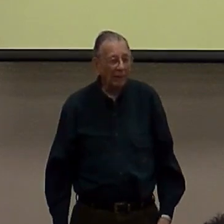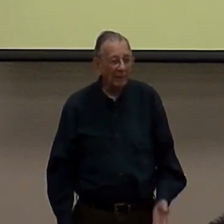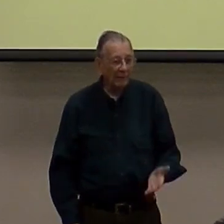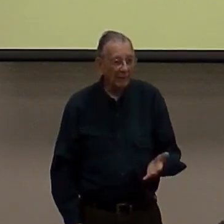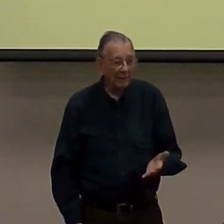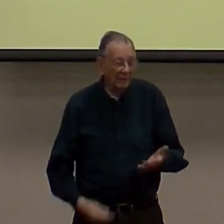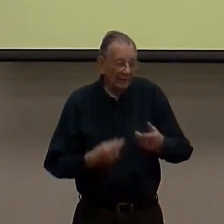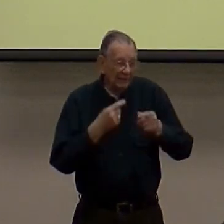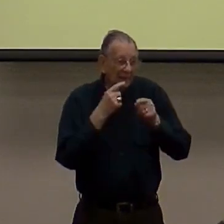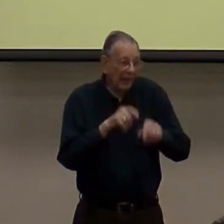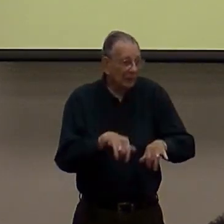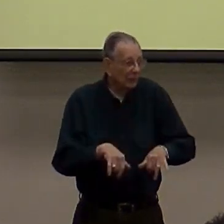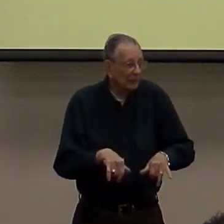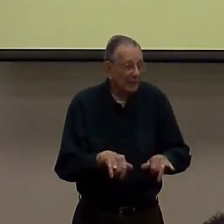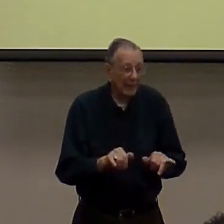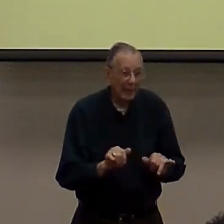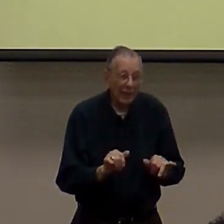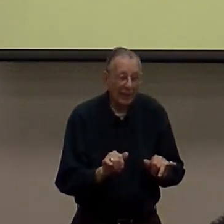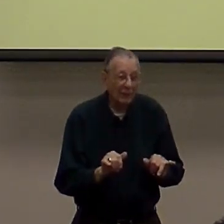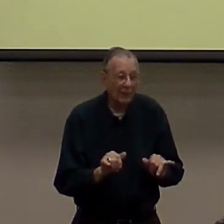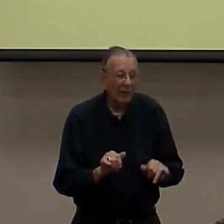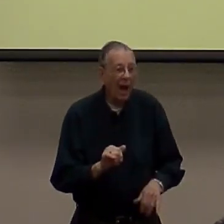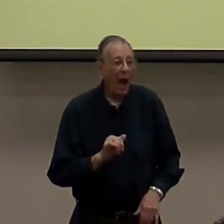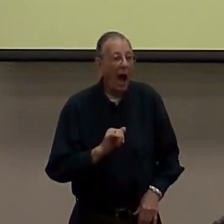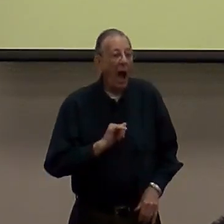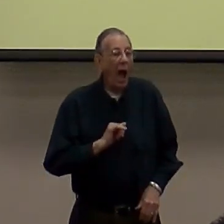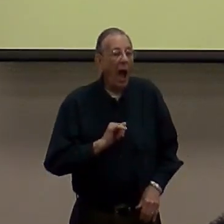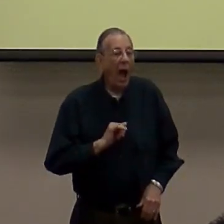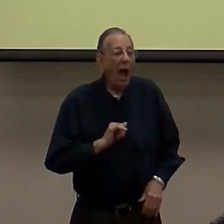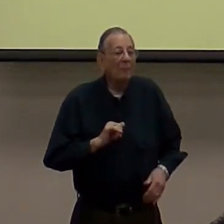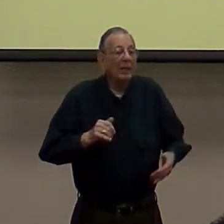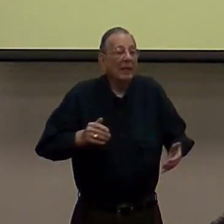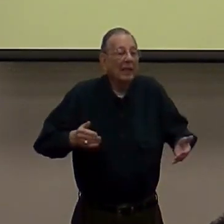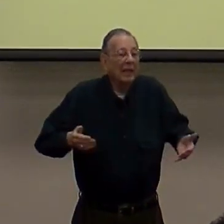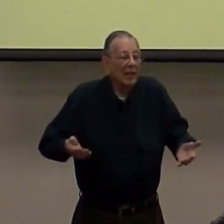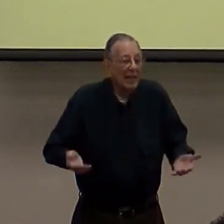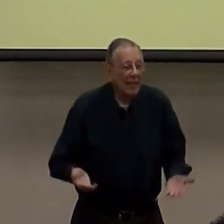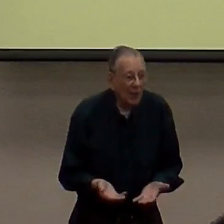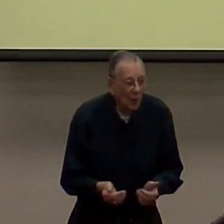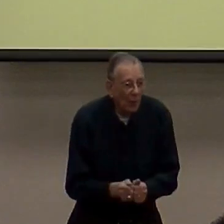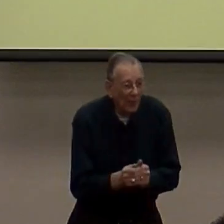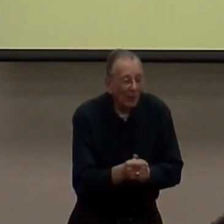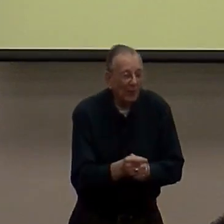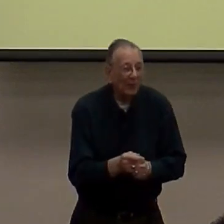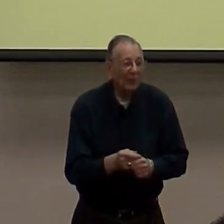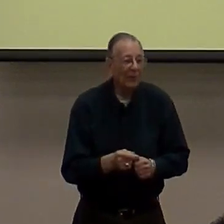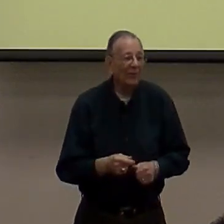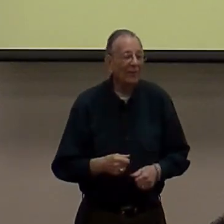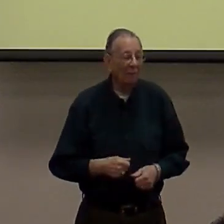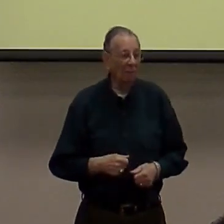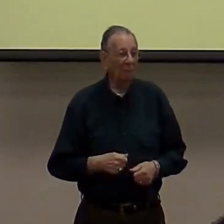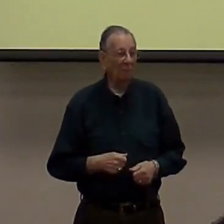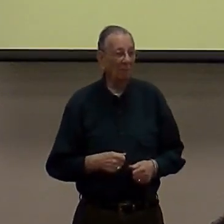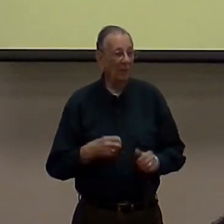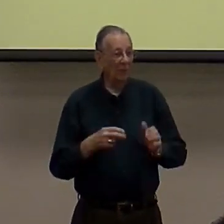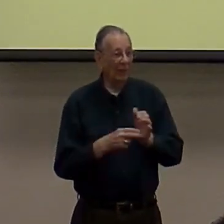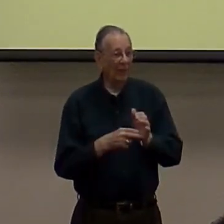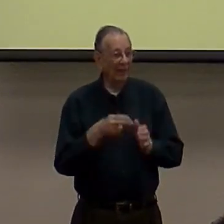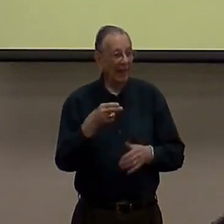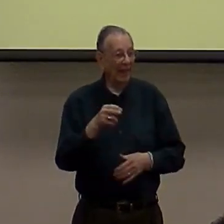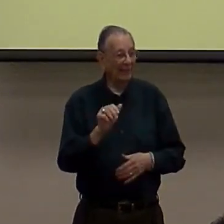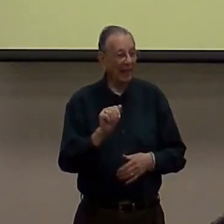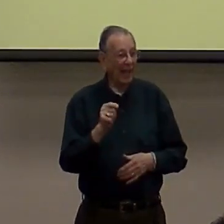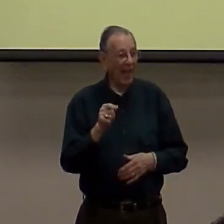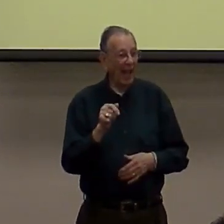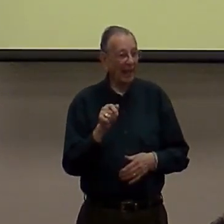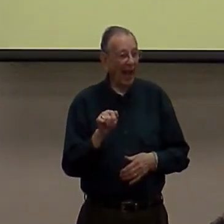His answer is still, I am with you. You recognize the Haggai passage?